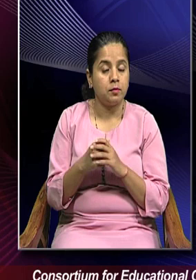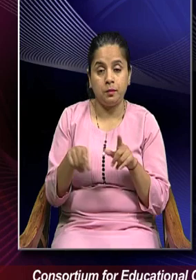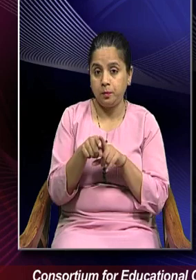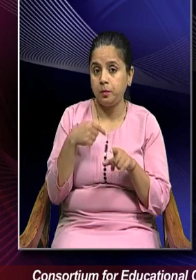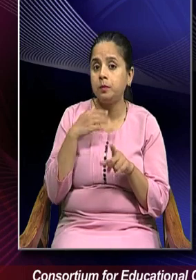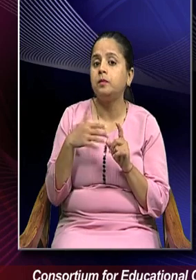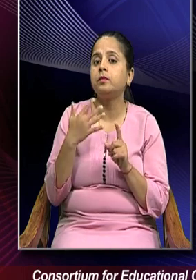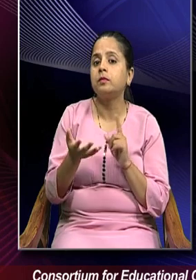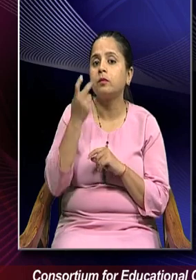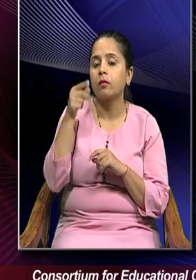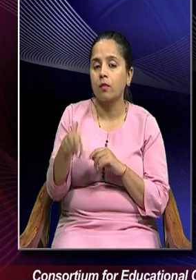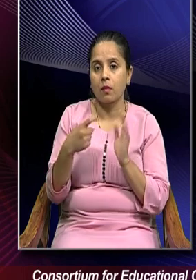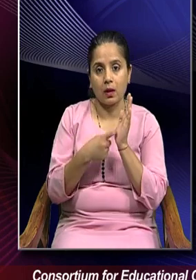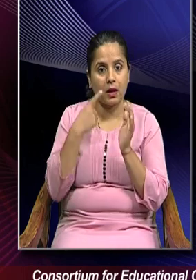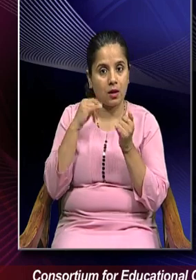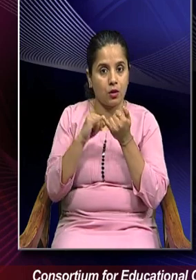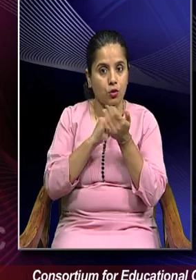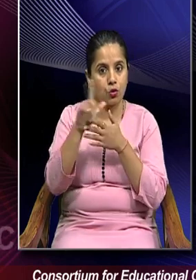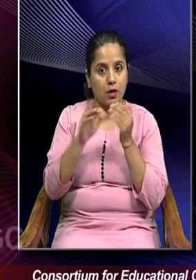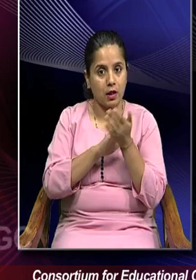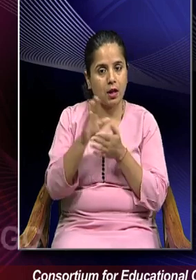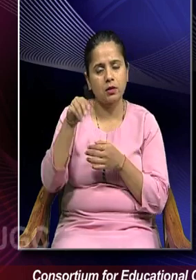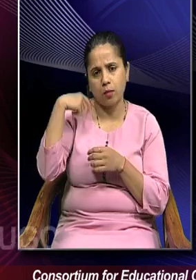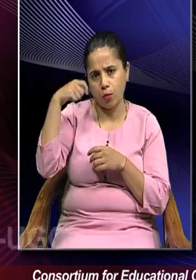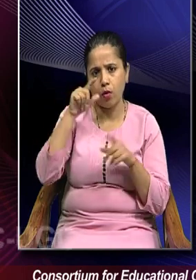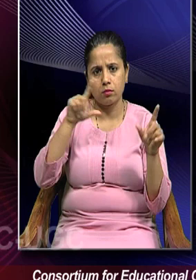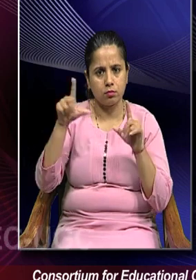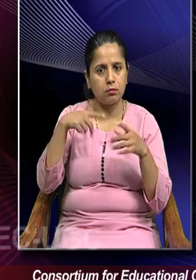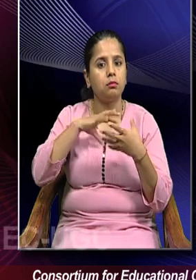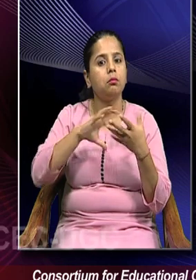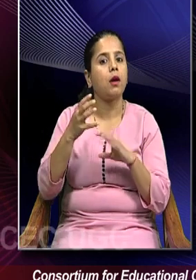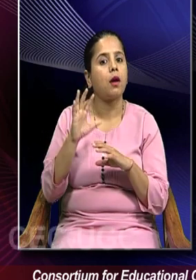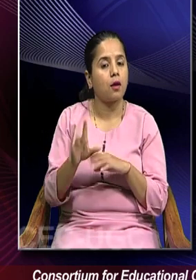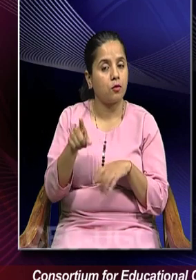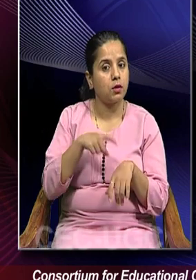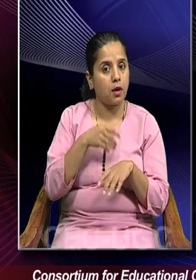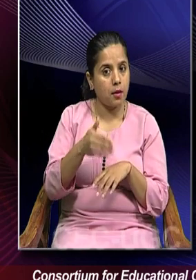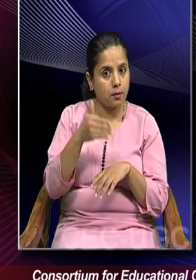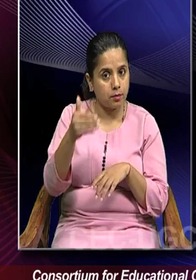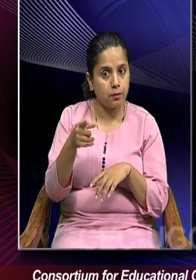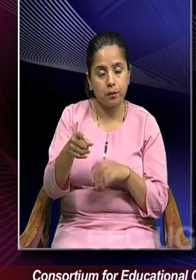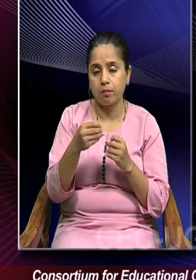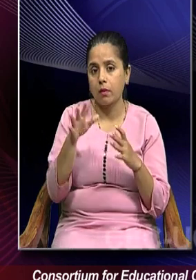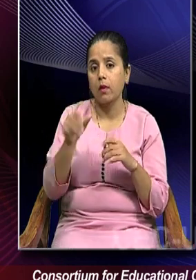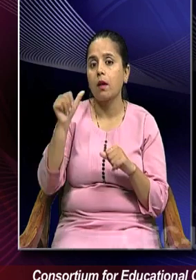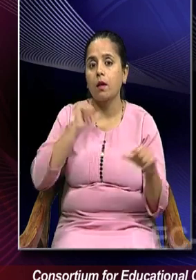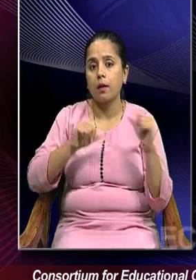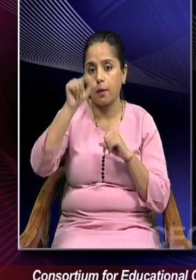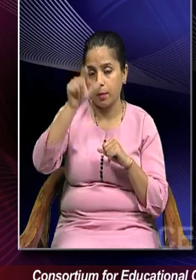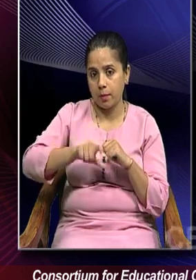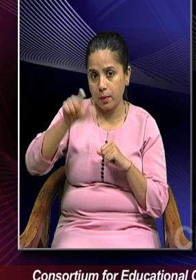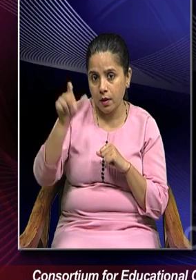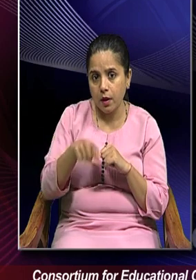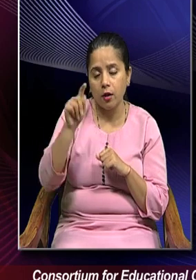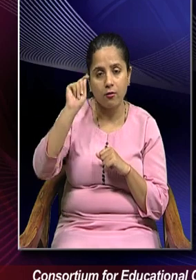also find that Hrishikesh Mukherjee made certain films during this time, and many of the characters which the